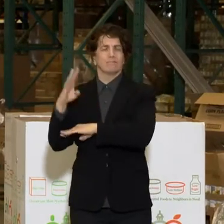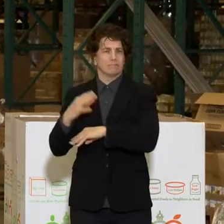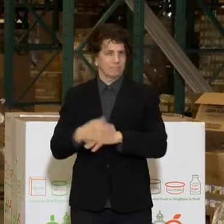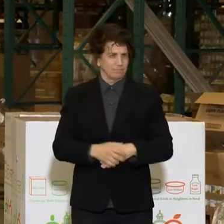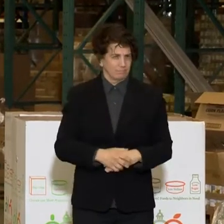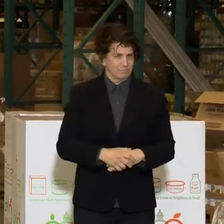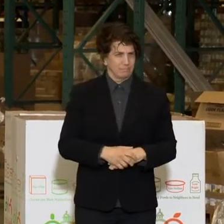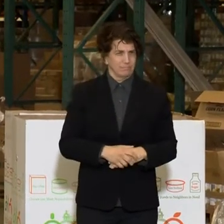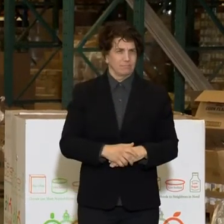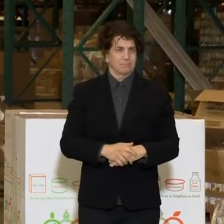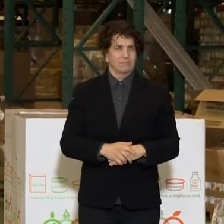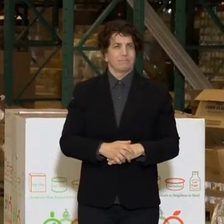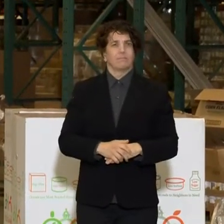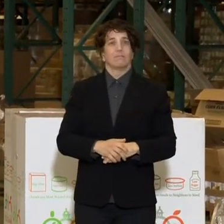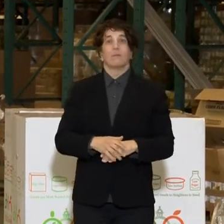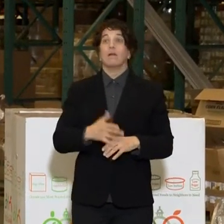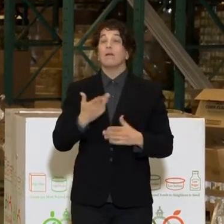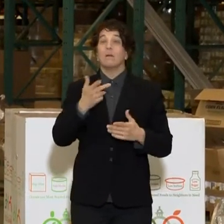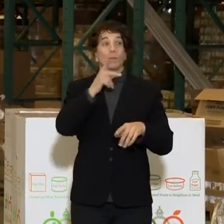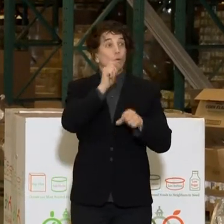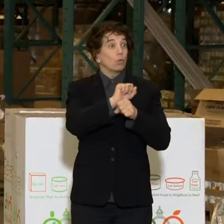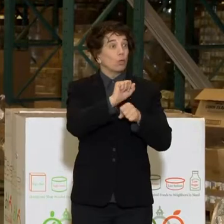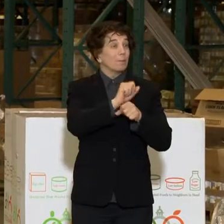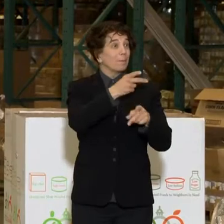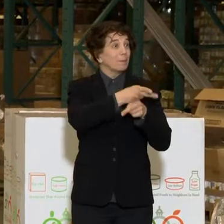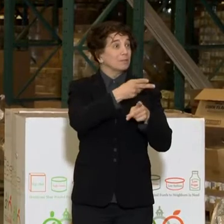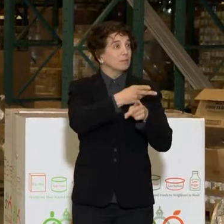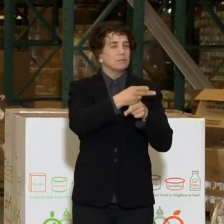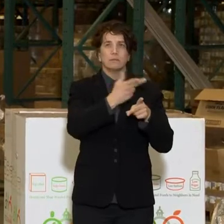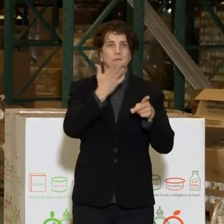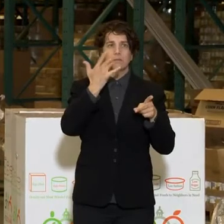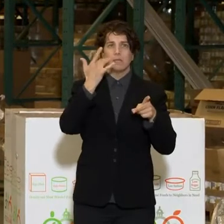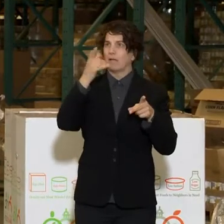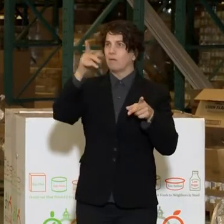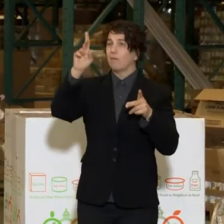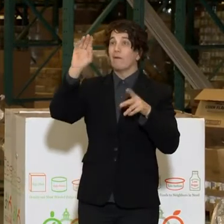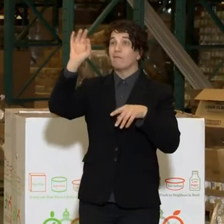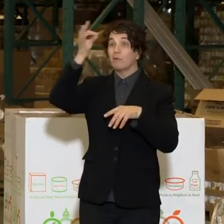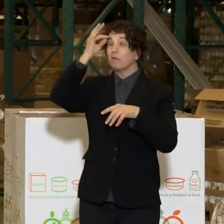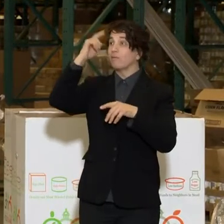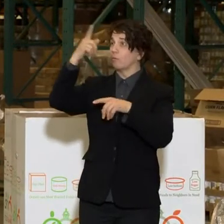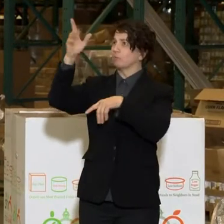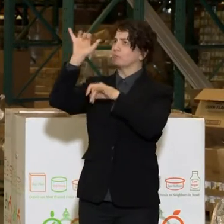their parents are at home and not getting a paycheck and unable to pay them.